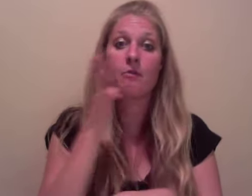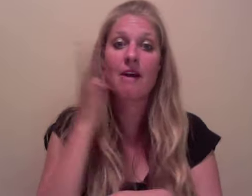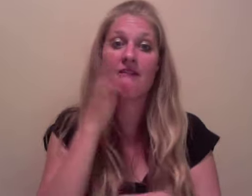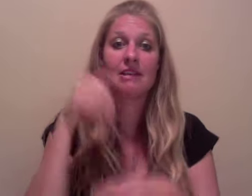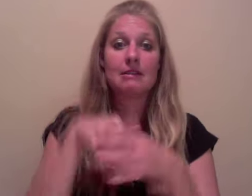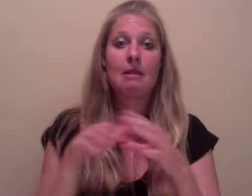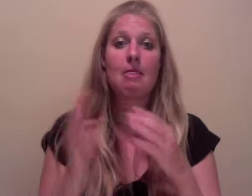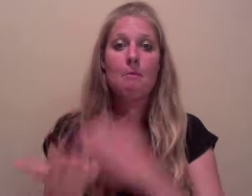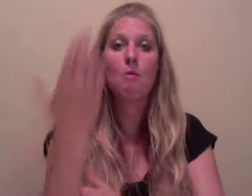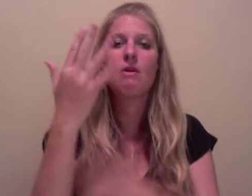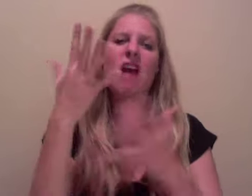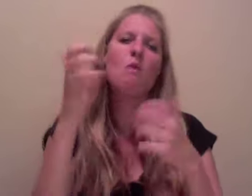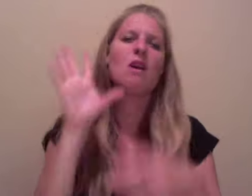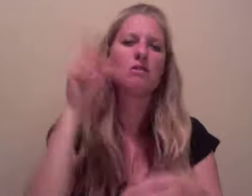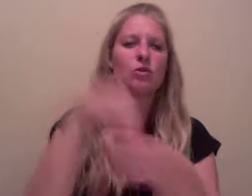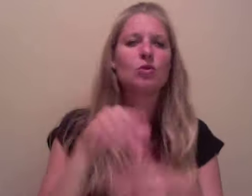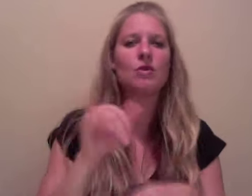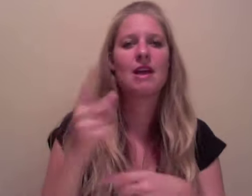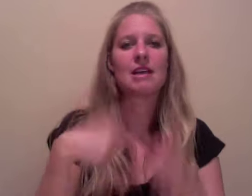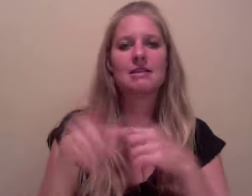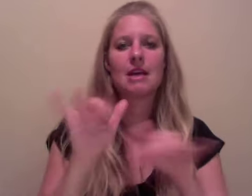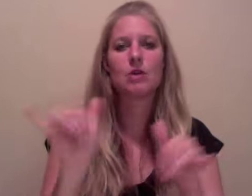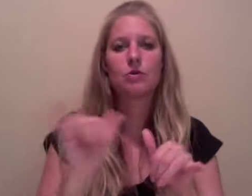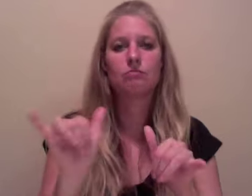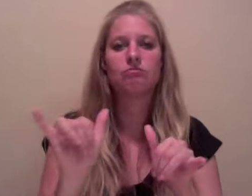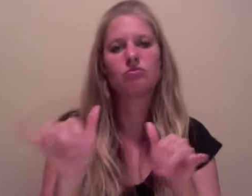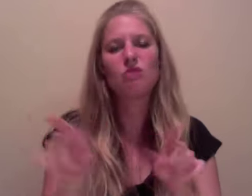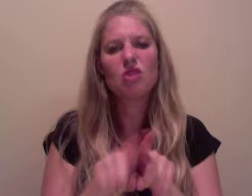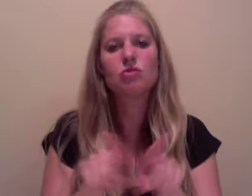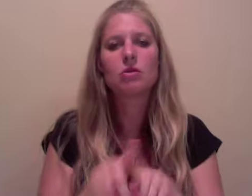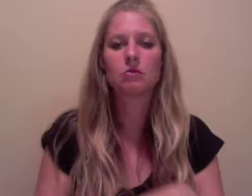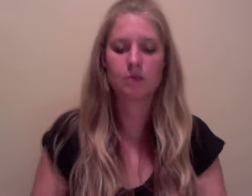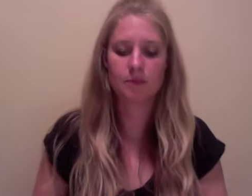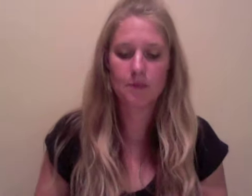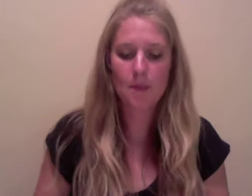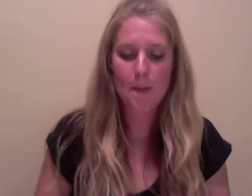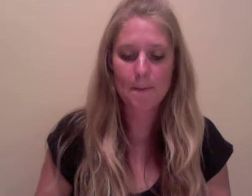for breakfast in the morning. I wanted to include this sign also.